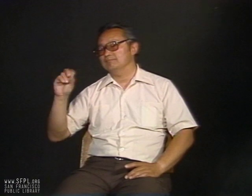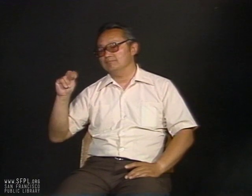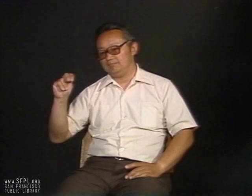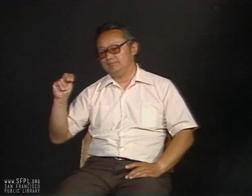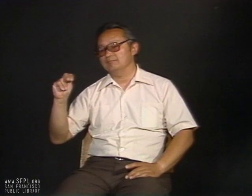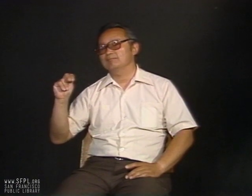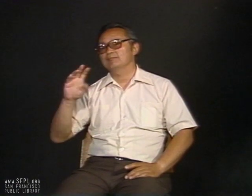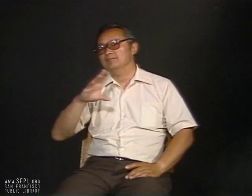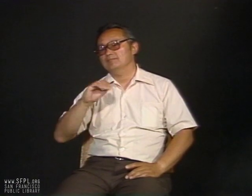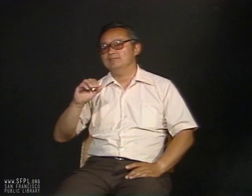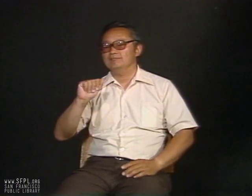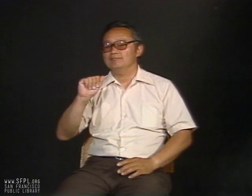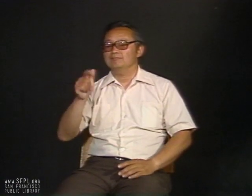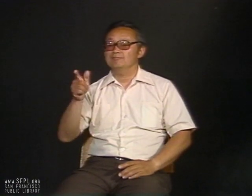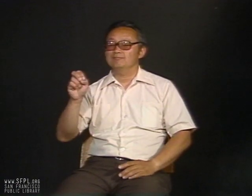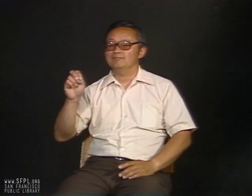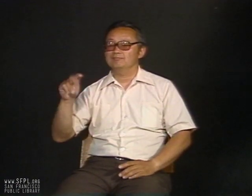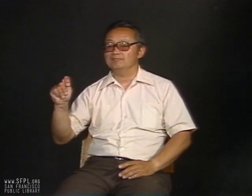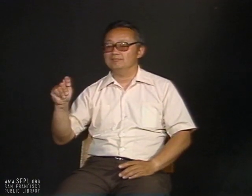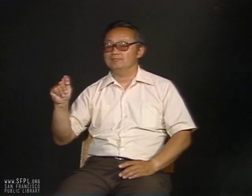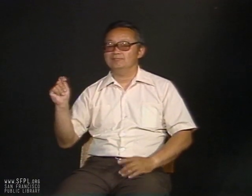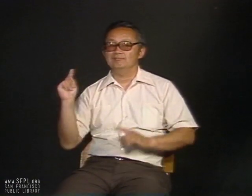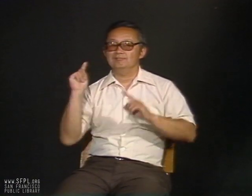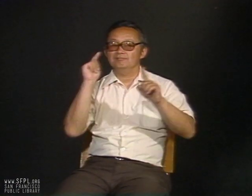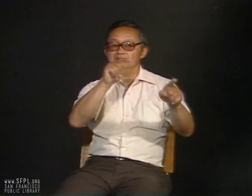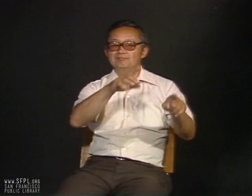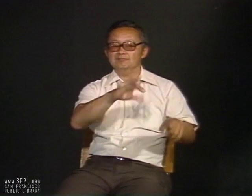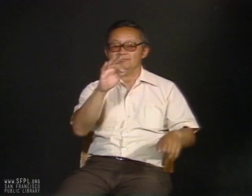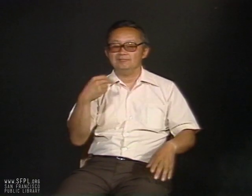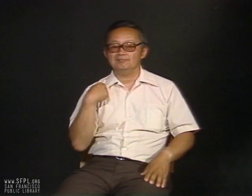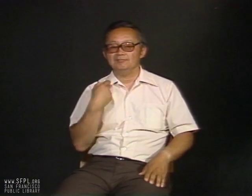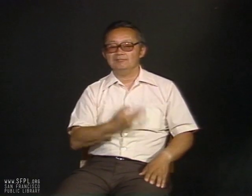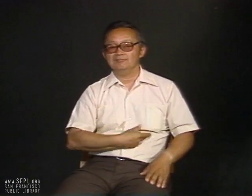An agent met us at the station and took us to Tule Lake Camp.